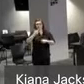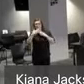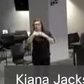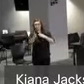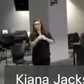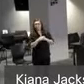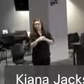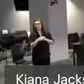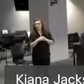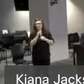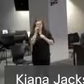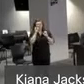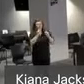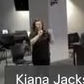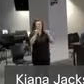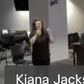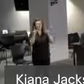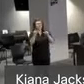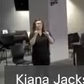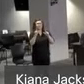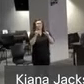can move a couple of slides into the agenda.